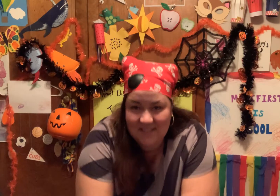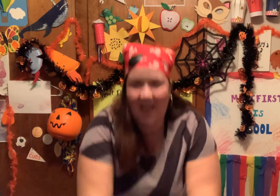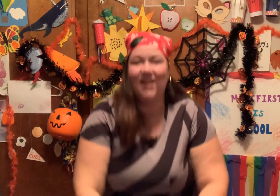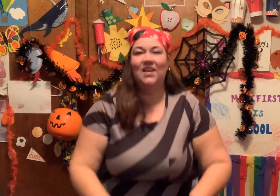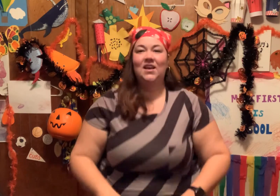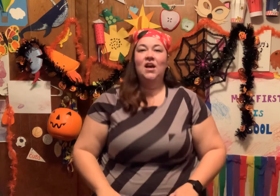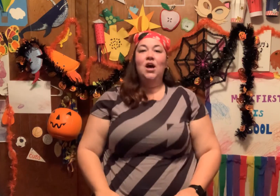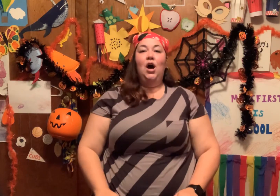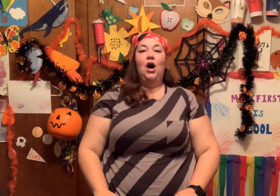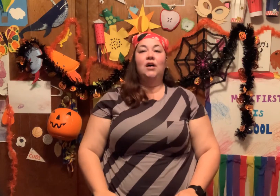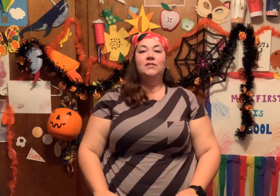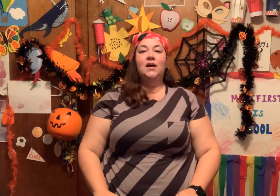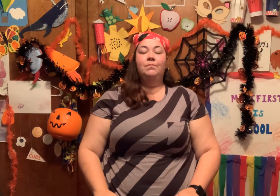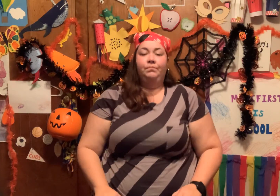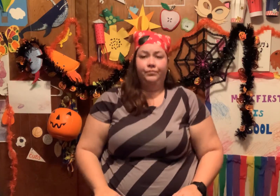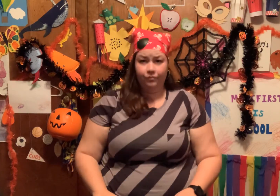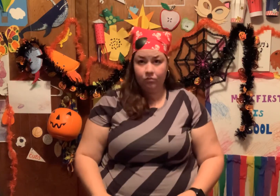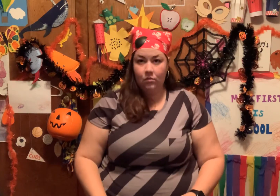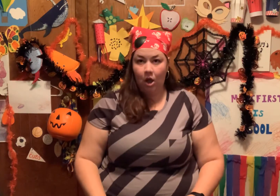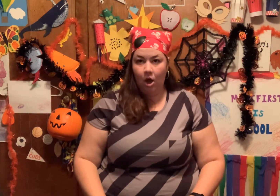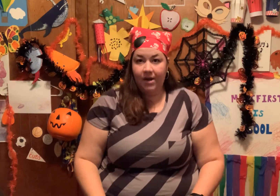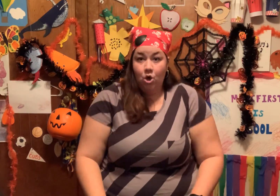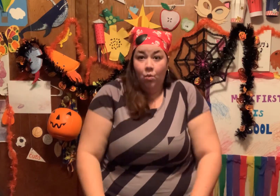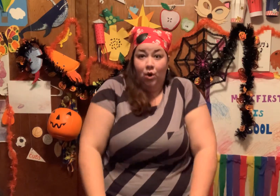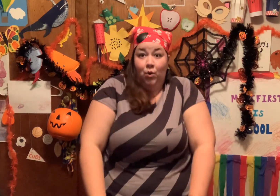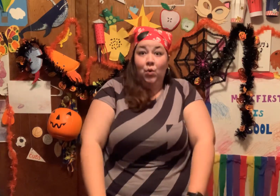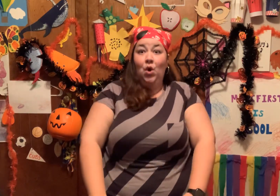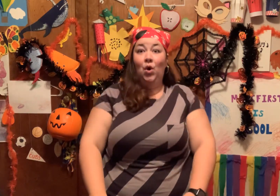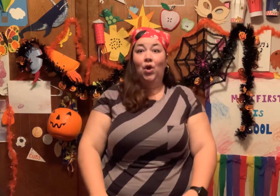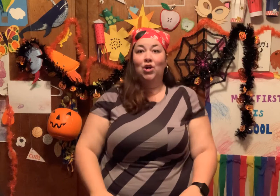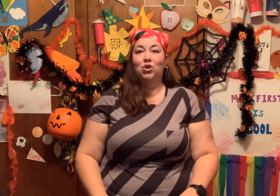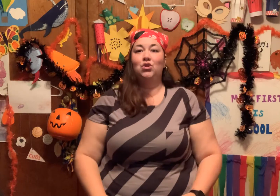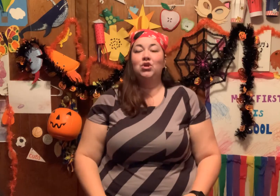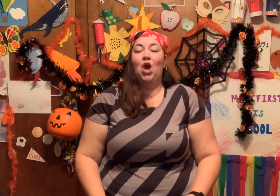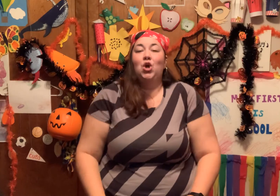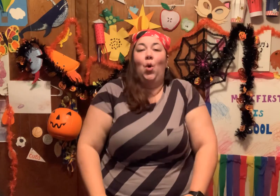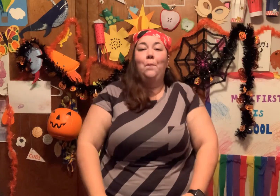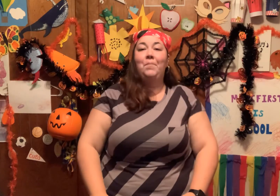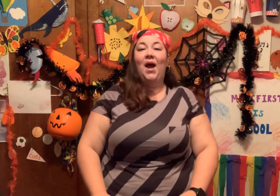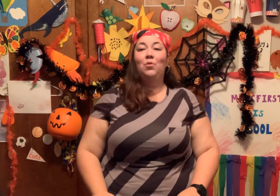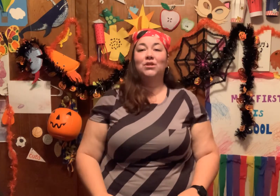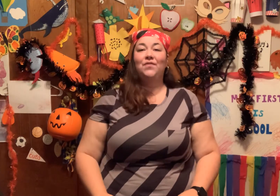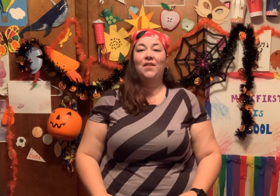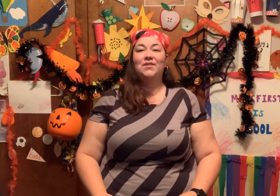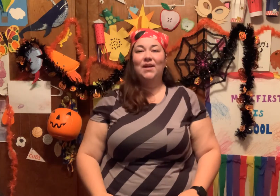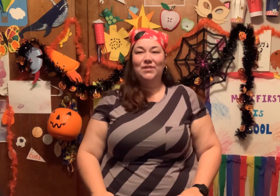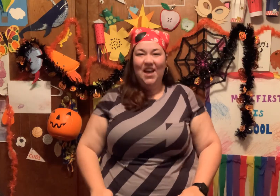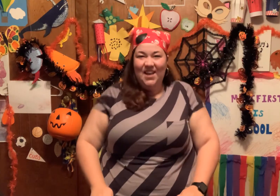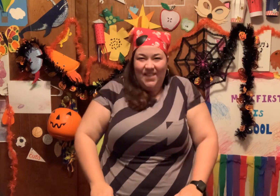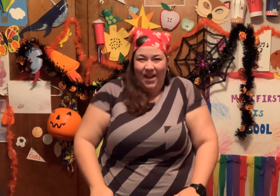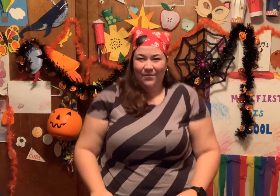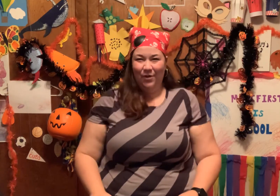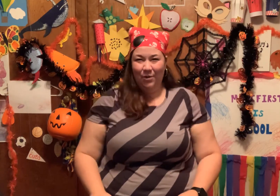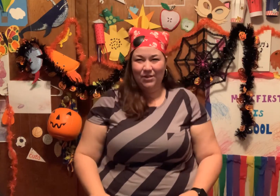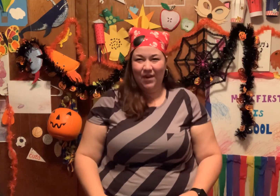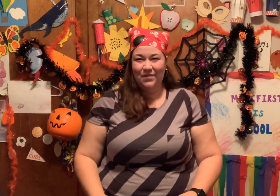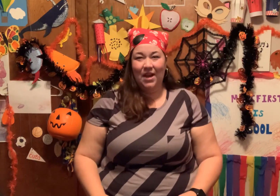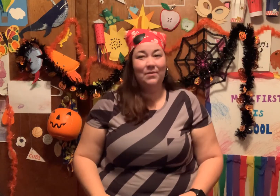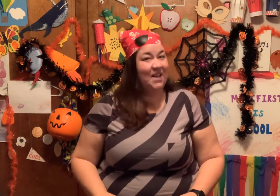1, 2, 3, 4, 5, 6, 7, 8, 9, 10. Awesome. All right, we're gonna roll our shoulders, go backwards 5 times, then forwards 5 times.